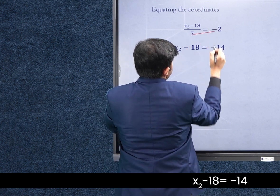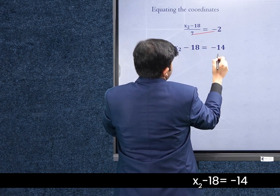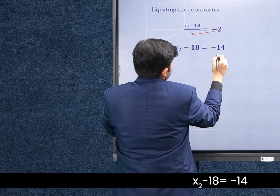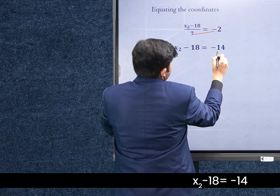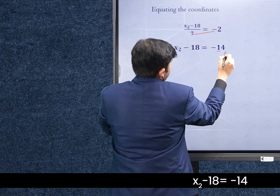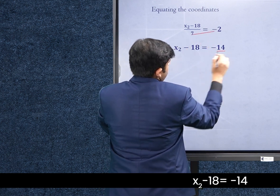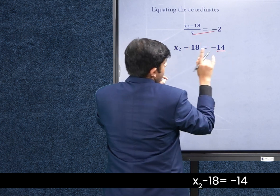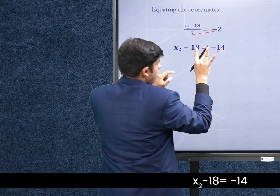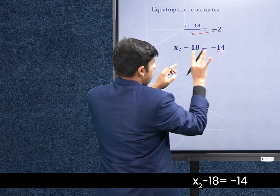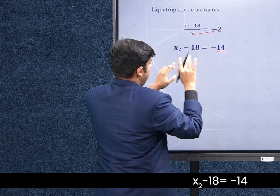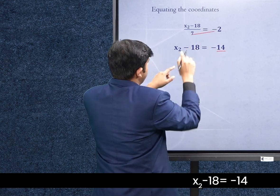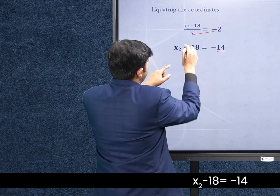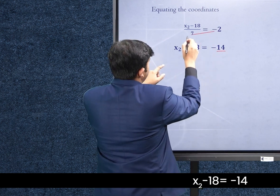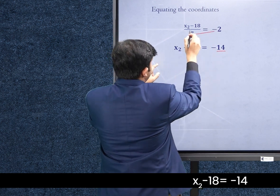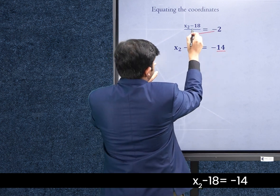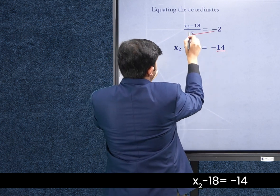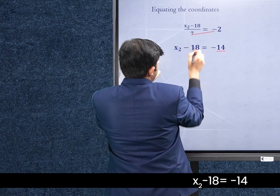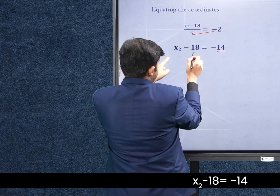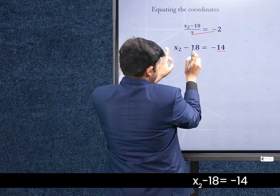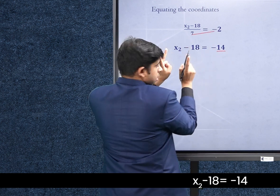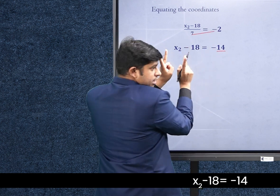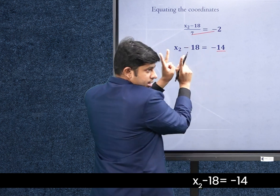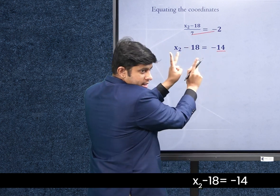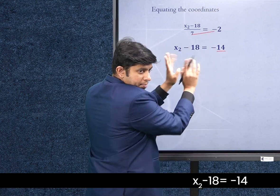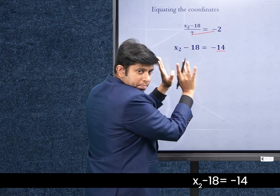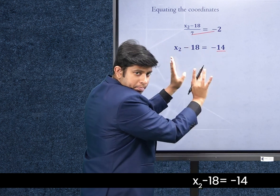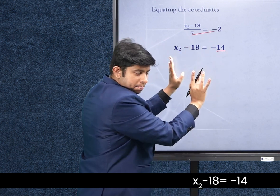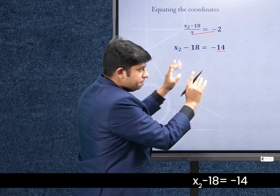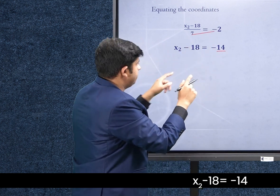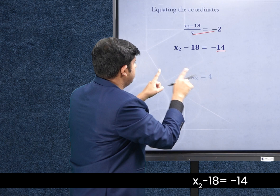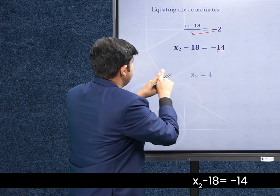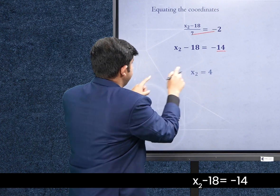x2 minus 18 is equal to minus 14.